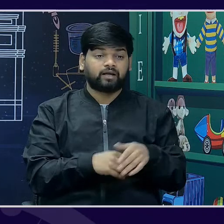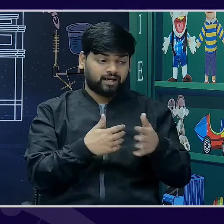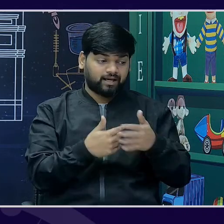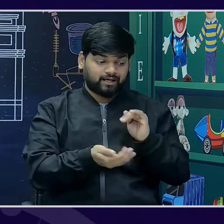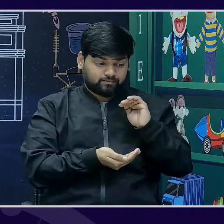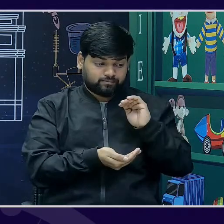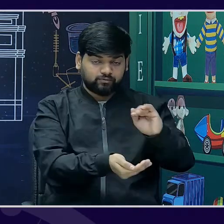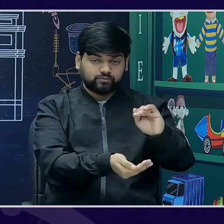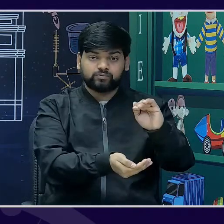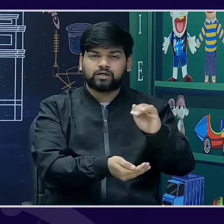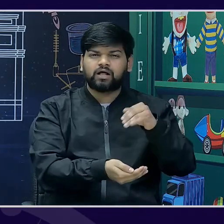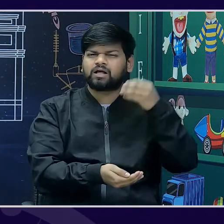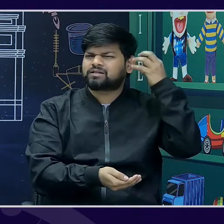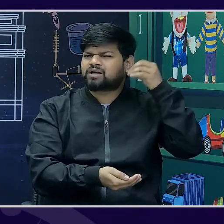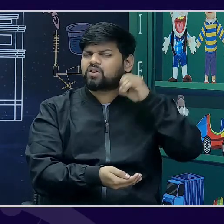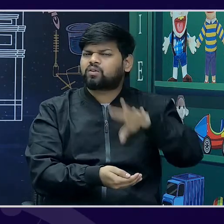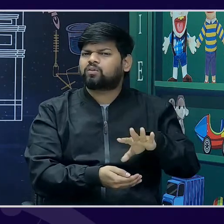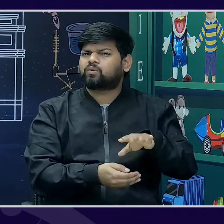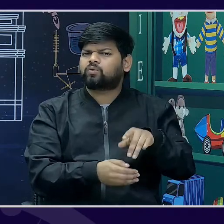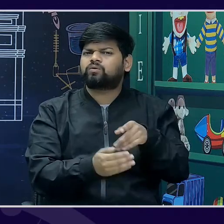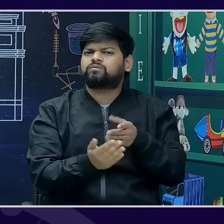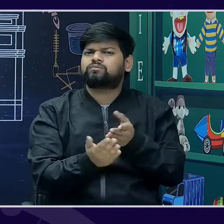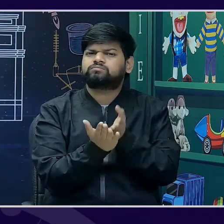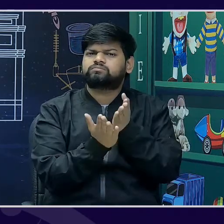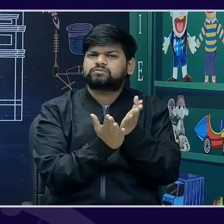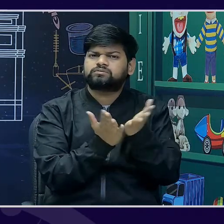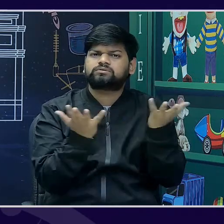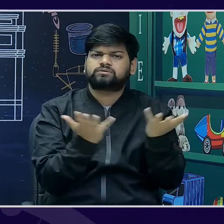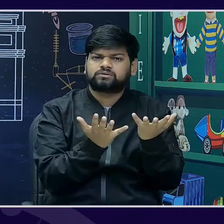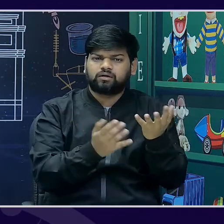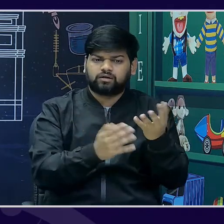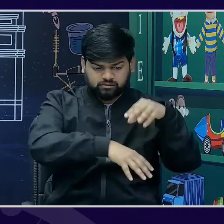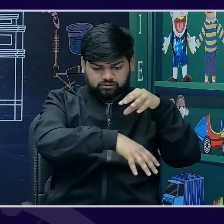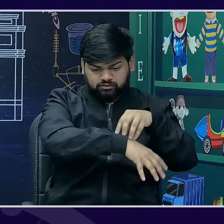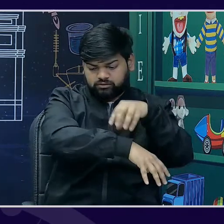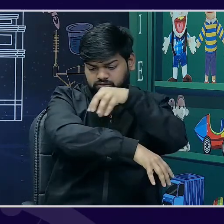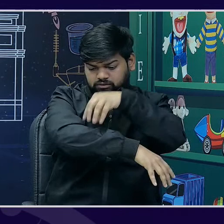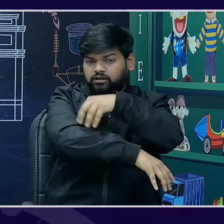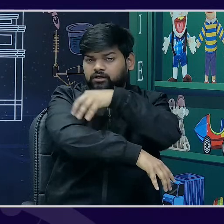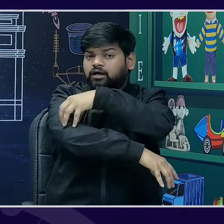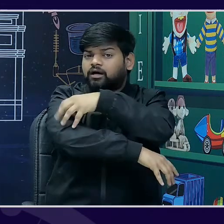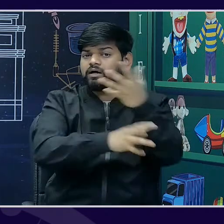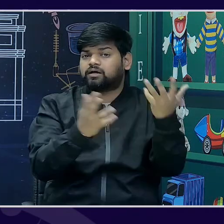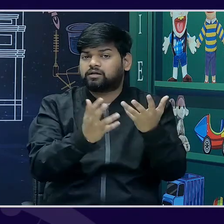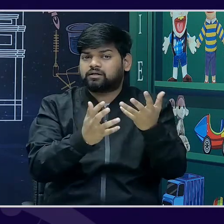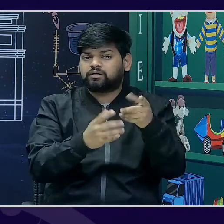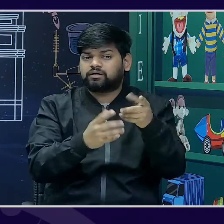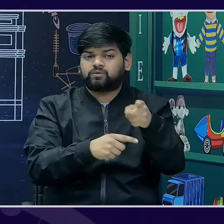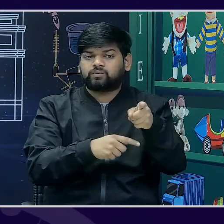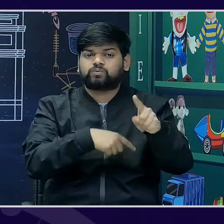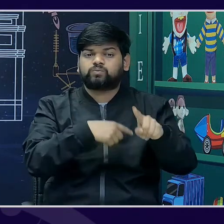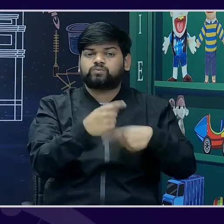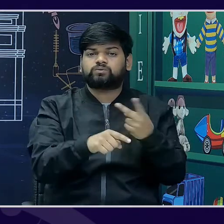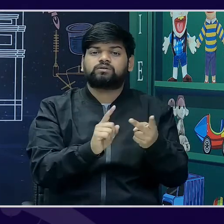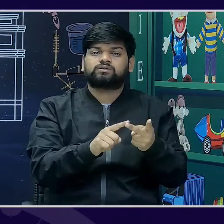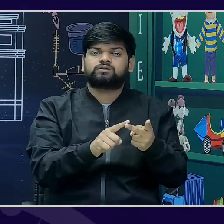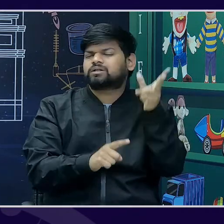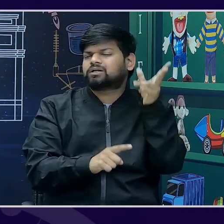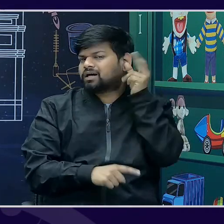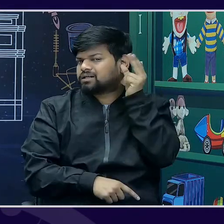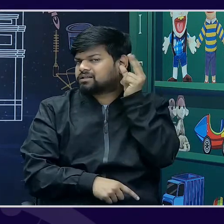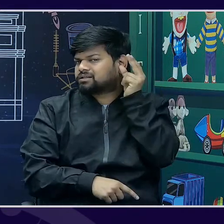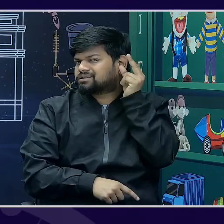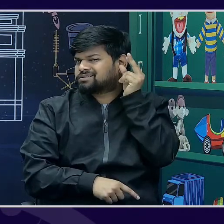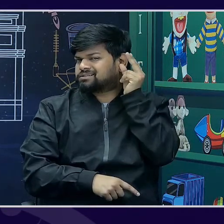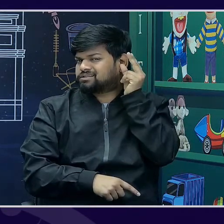bad that the chances of language learning or auditory perception is very limited for the child. For instance,